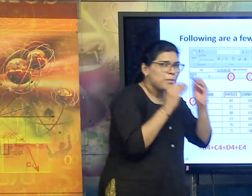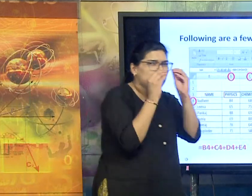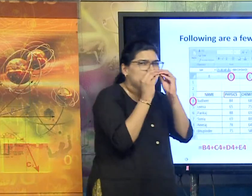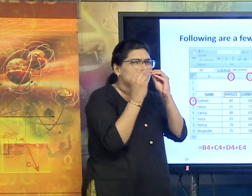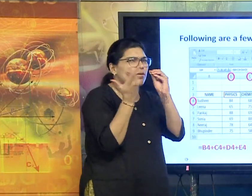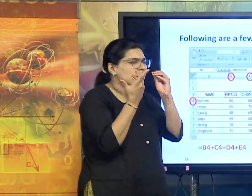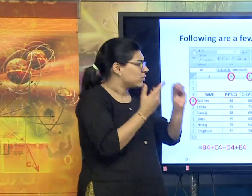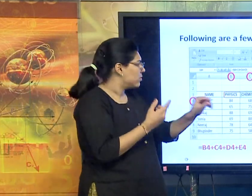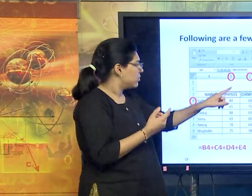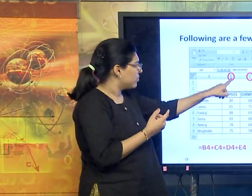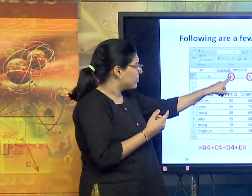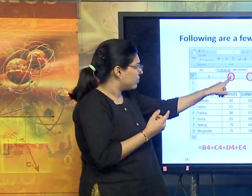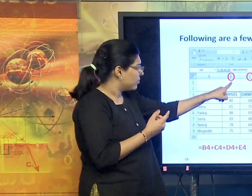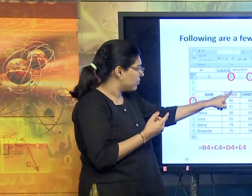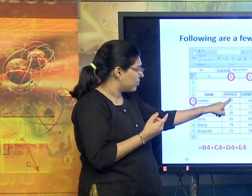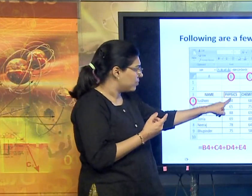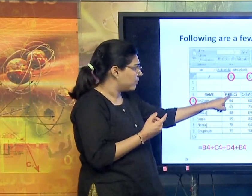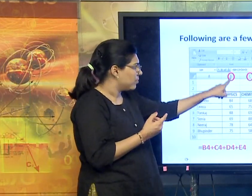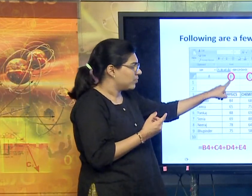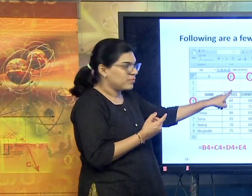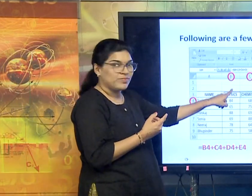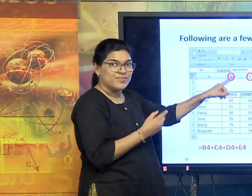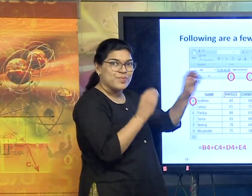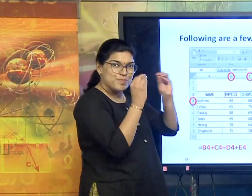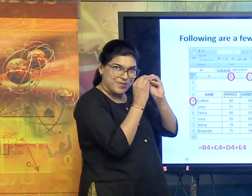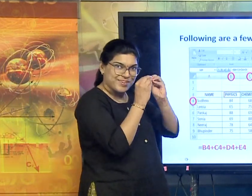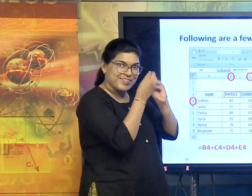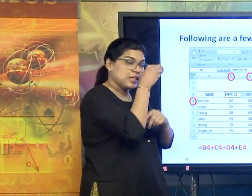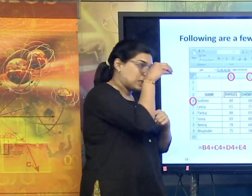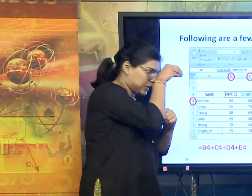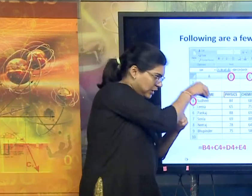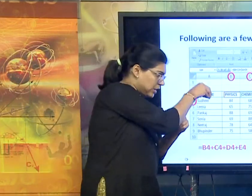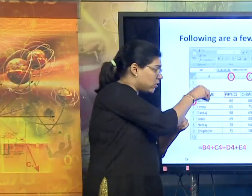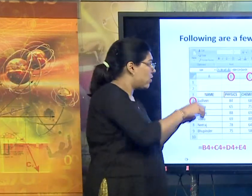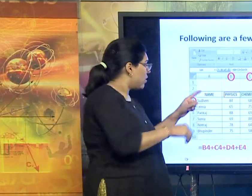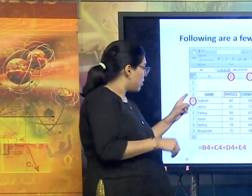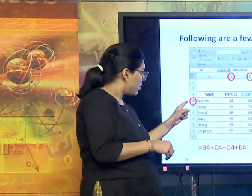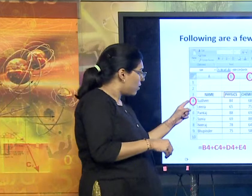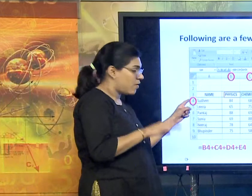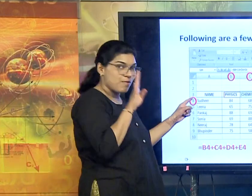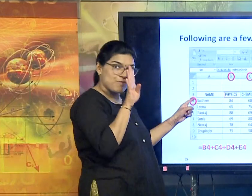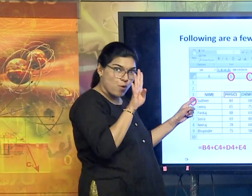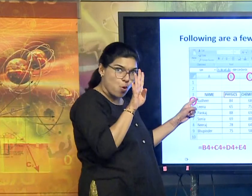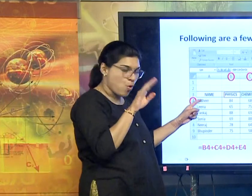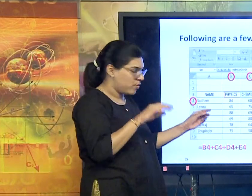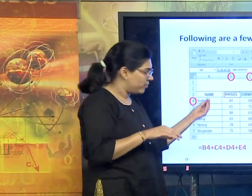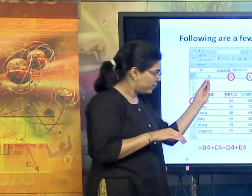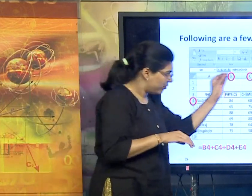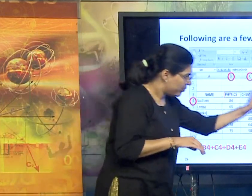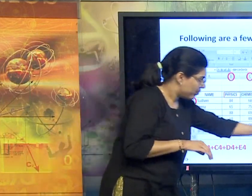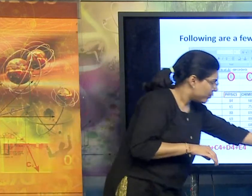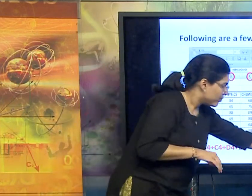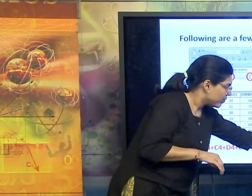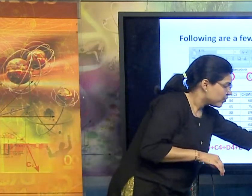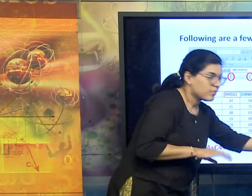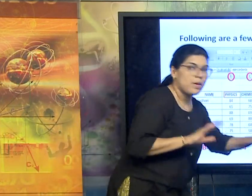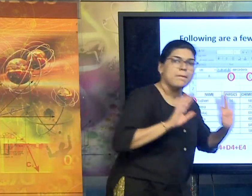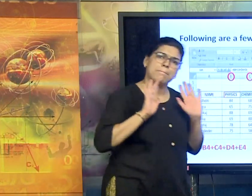alphabets. Like SUM, sum will also come in the big alphabets, capital